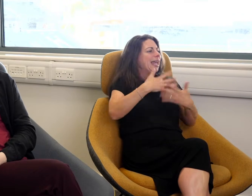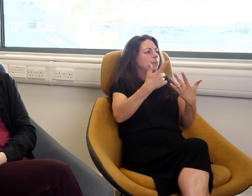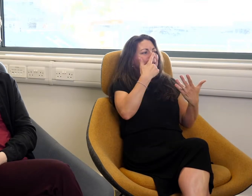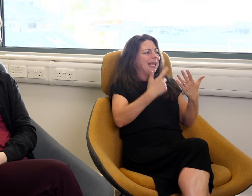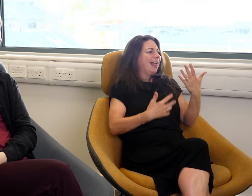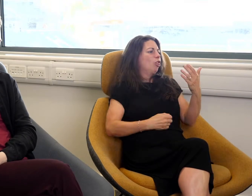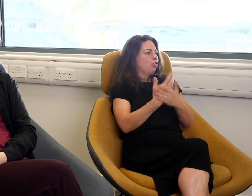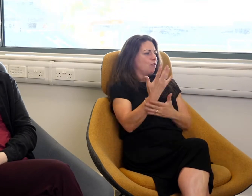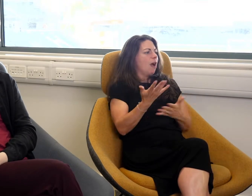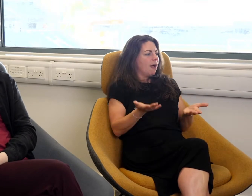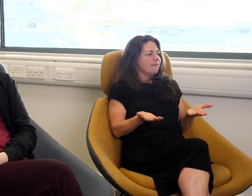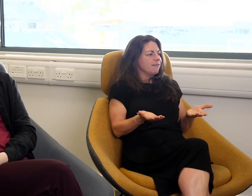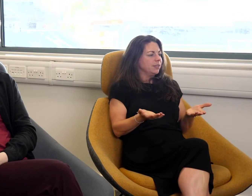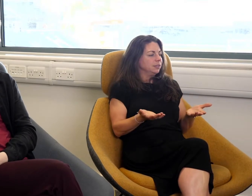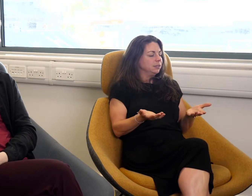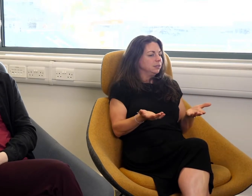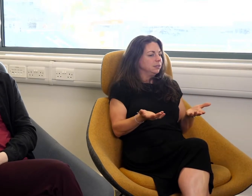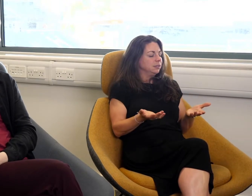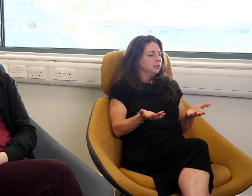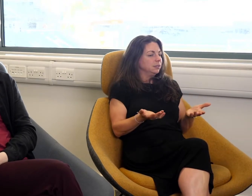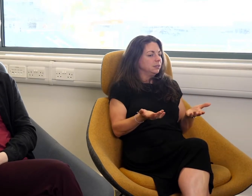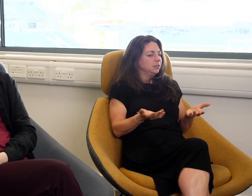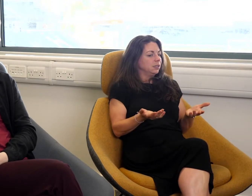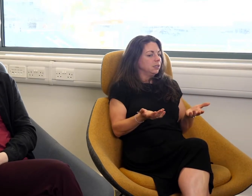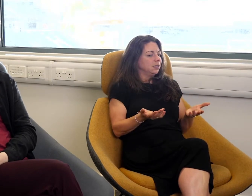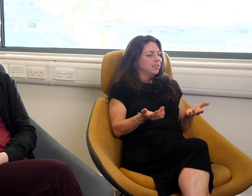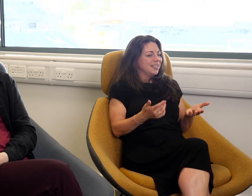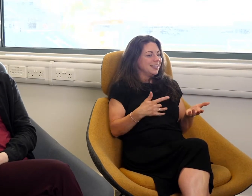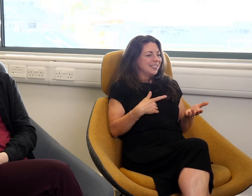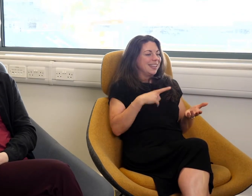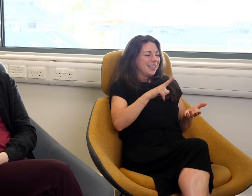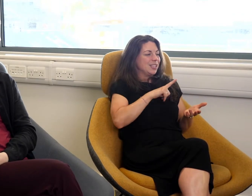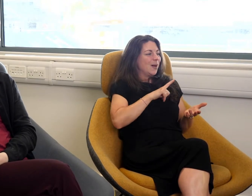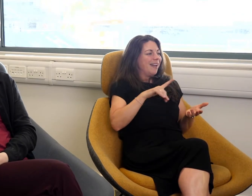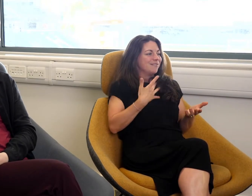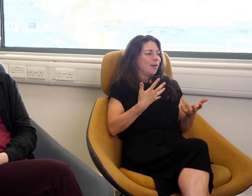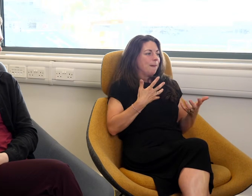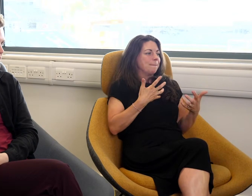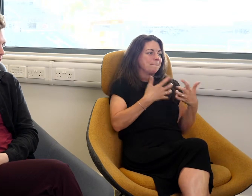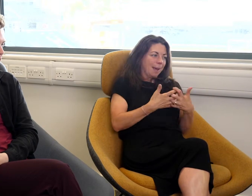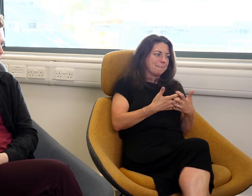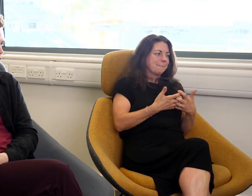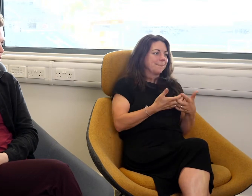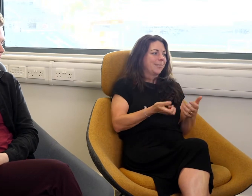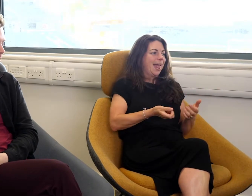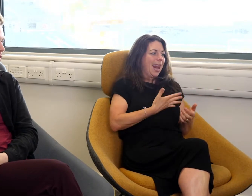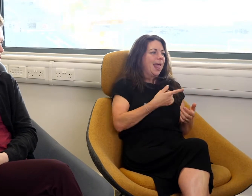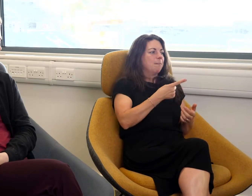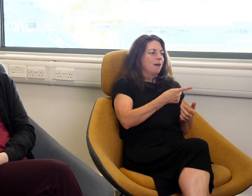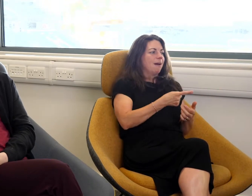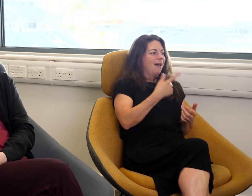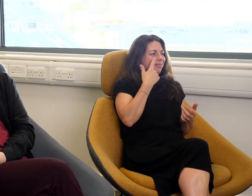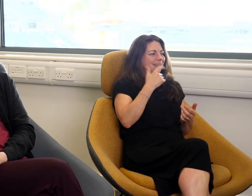that it was very much the Labour Party that kind of had the right approach to the issues I was worried